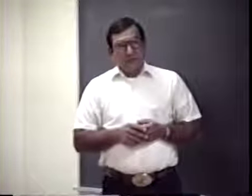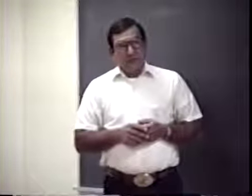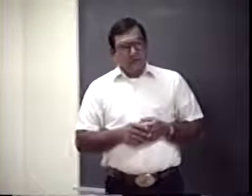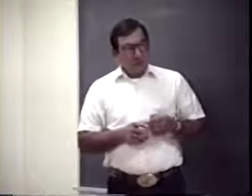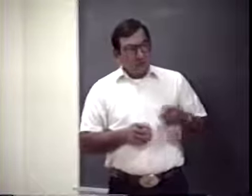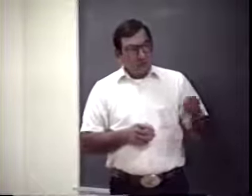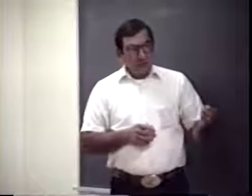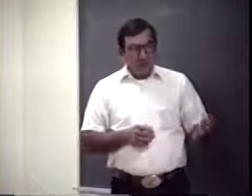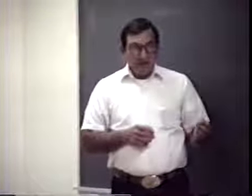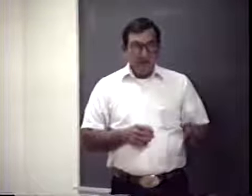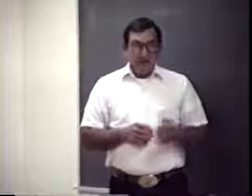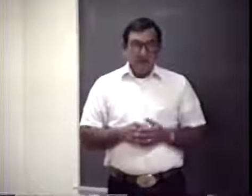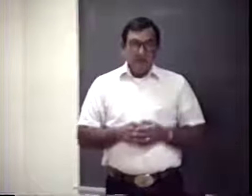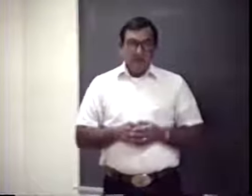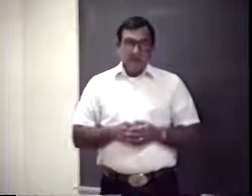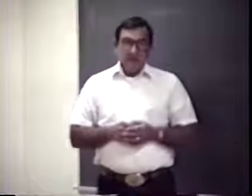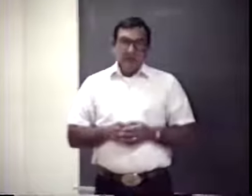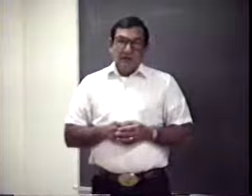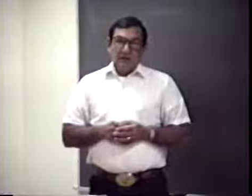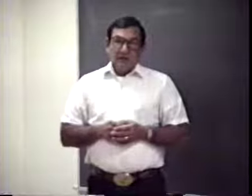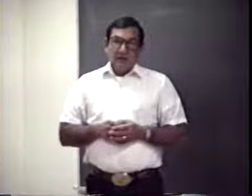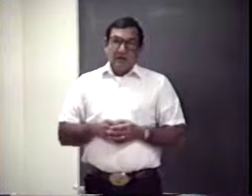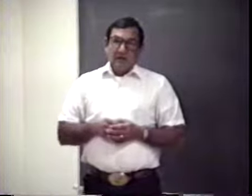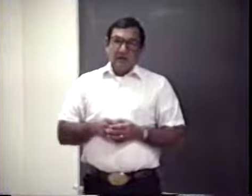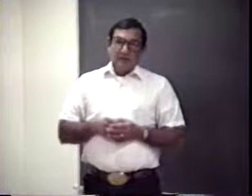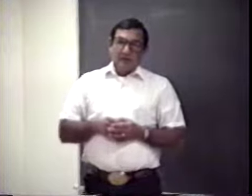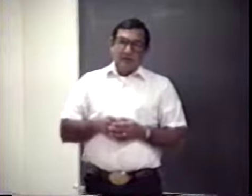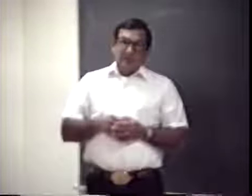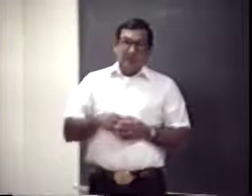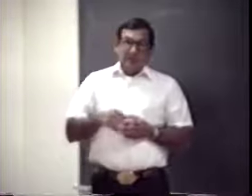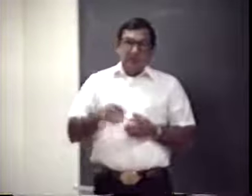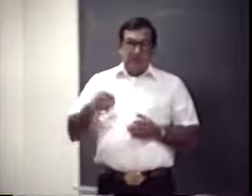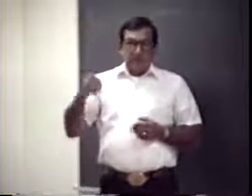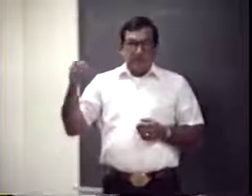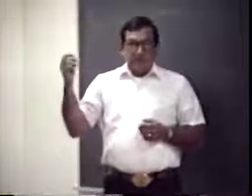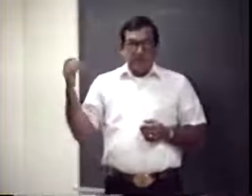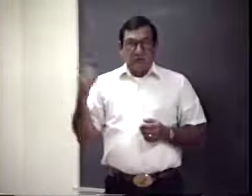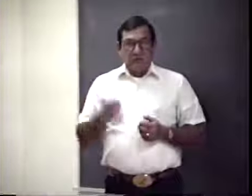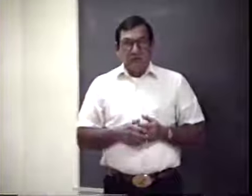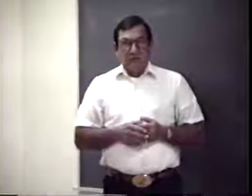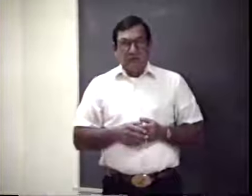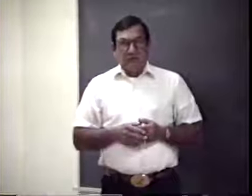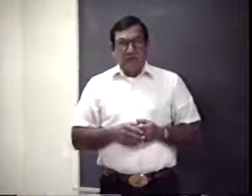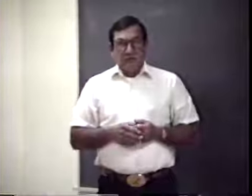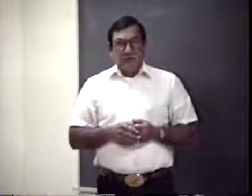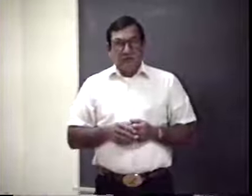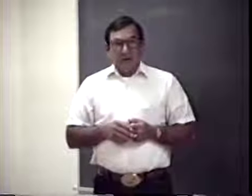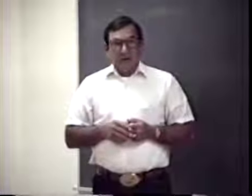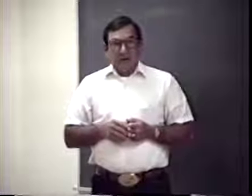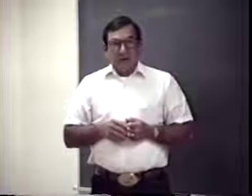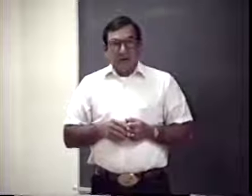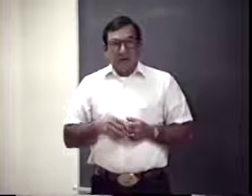thanks to Willie being here and many other Indian friends I've acquired out here, I've